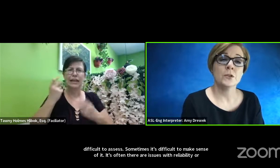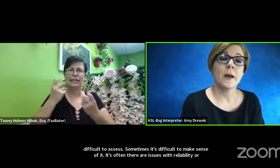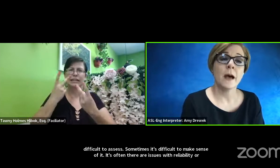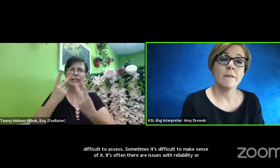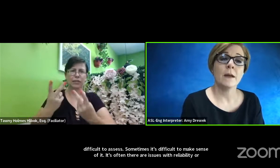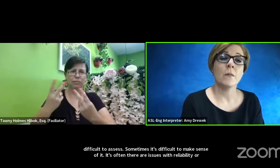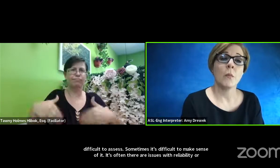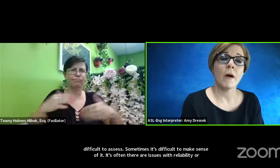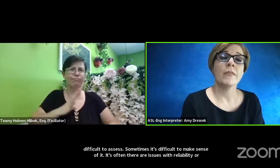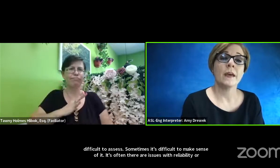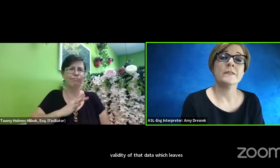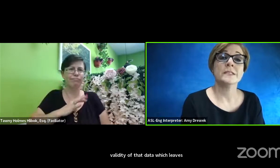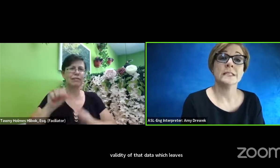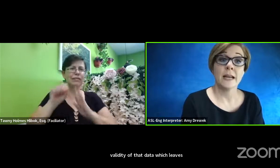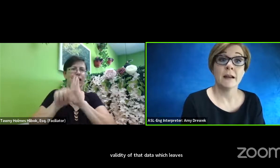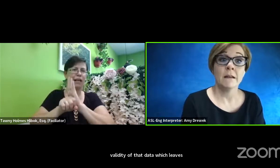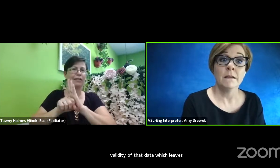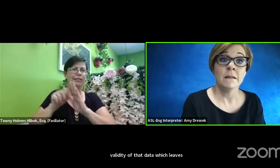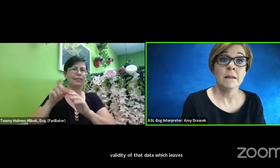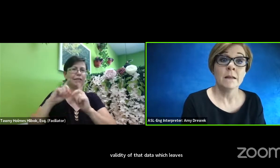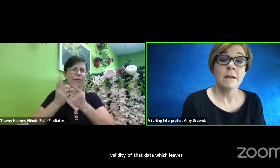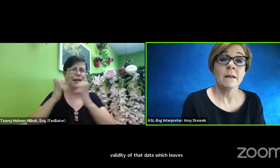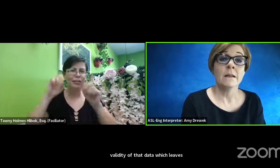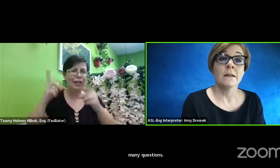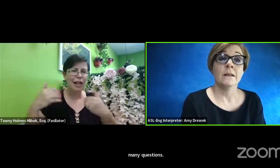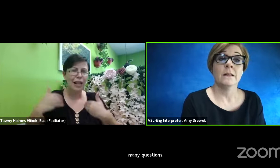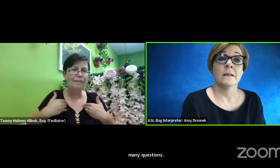So we do have a wealth of data.